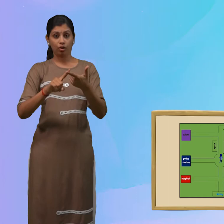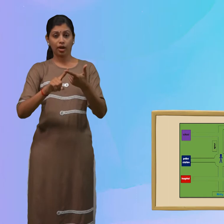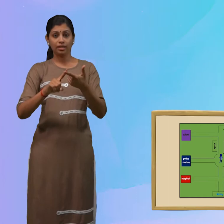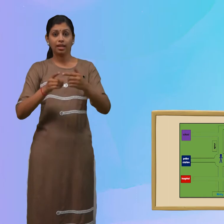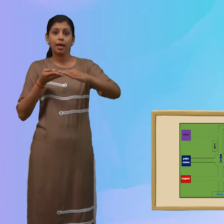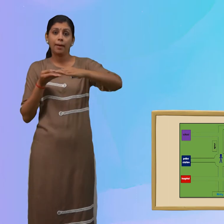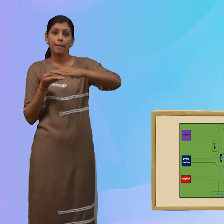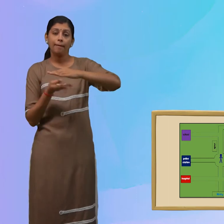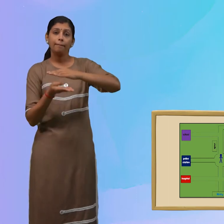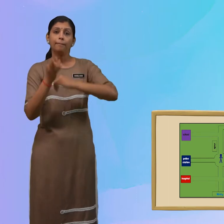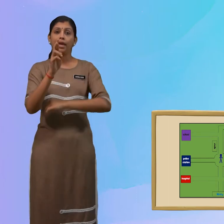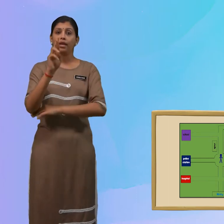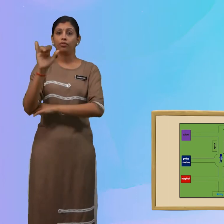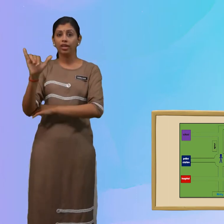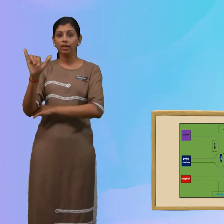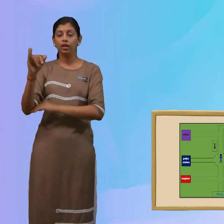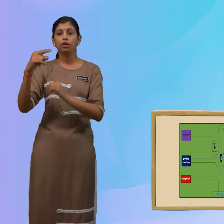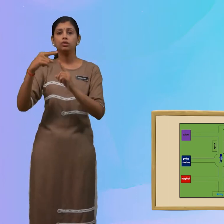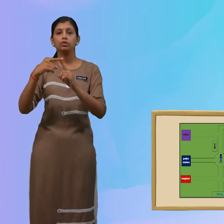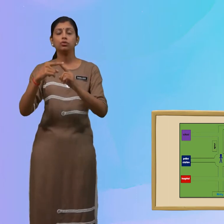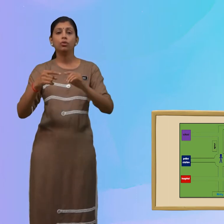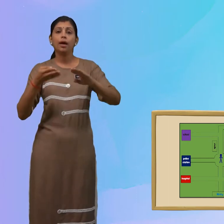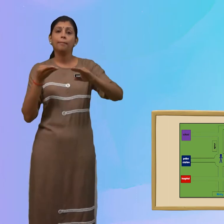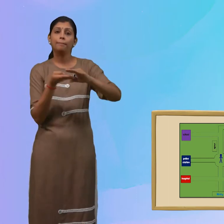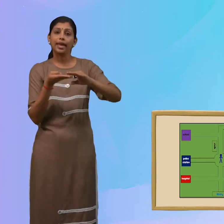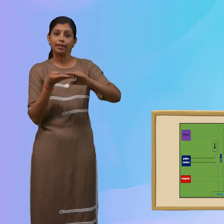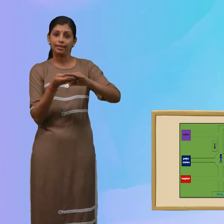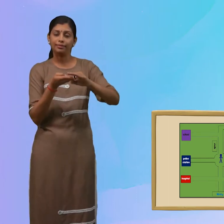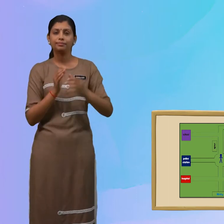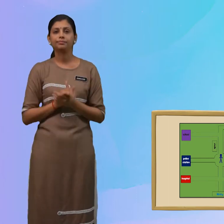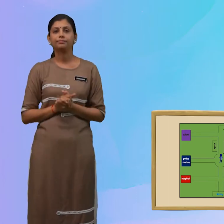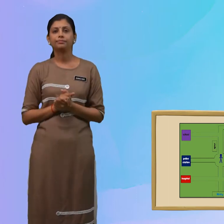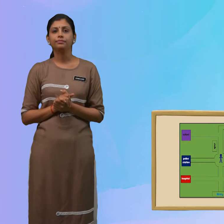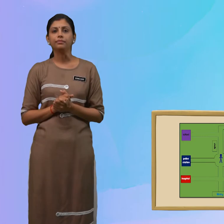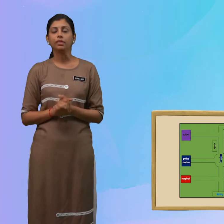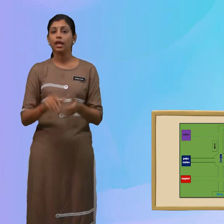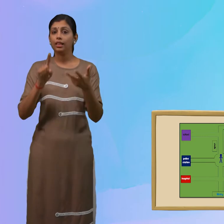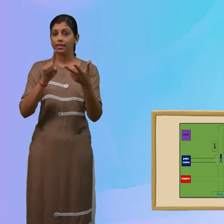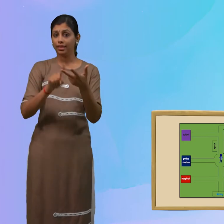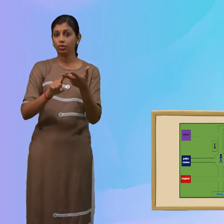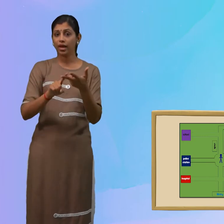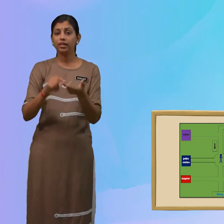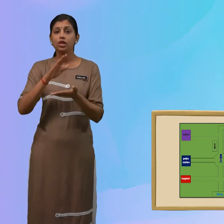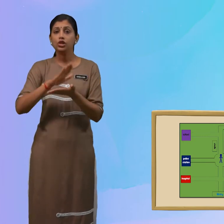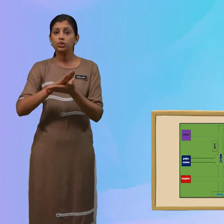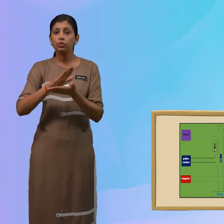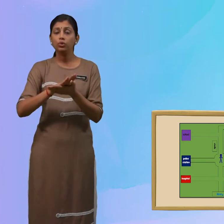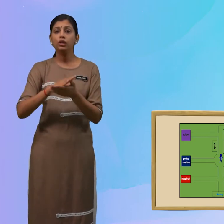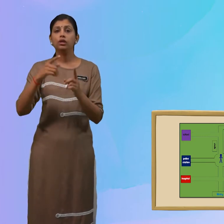one, bakery to bank. The third one, school